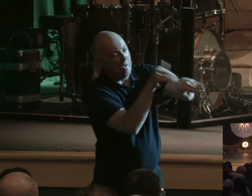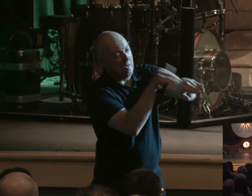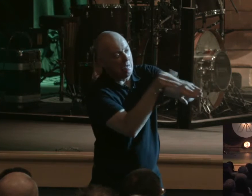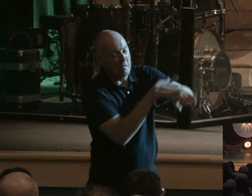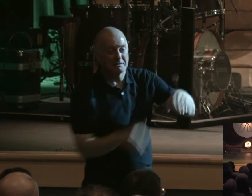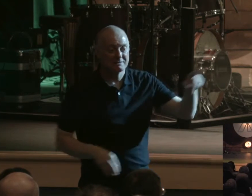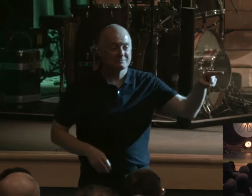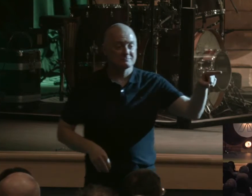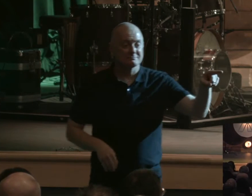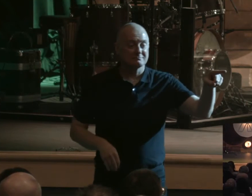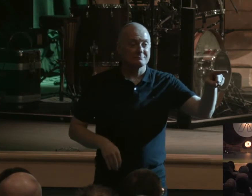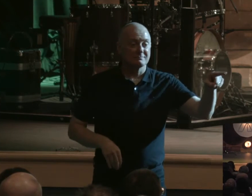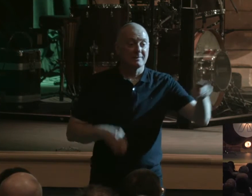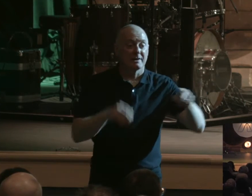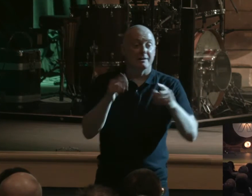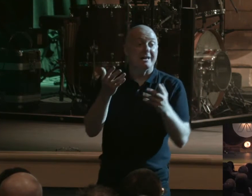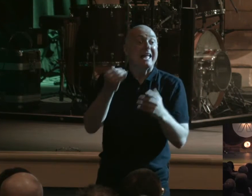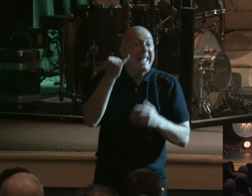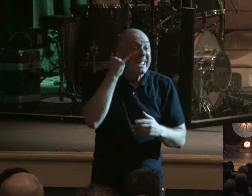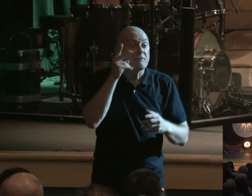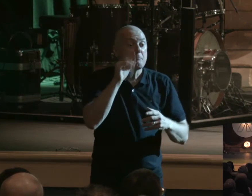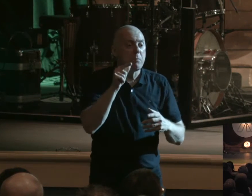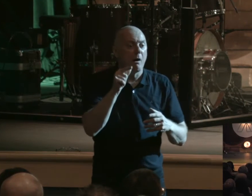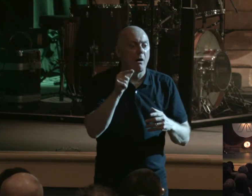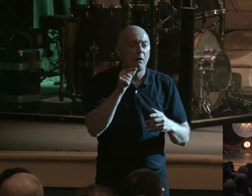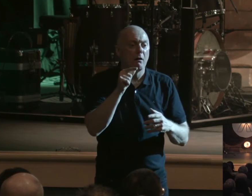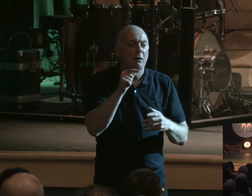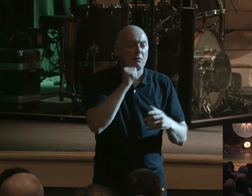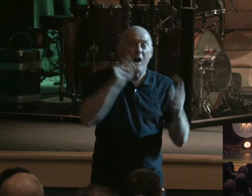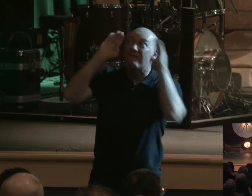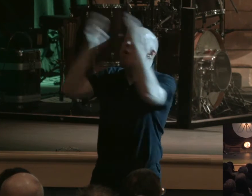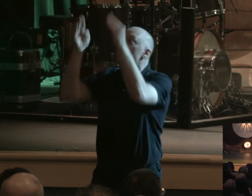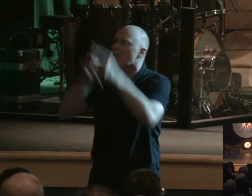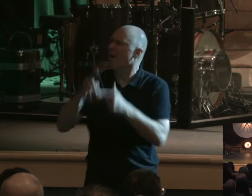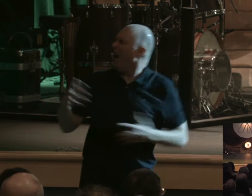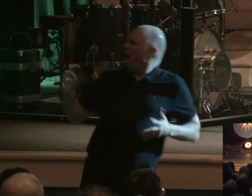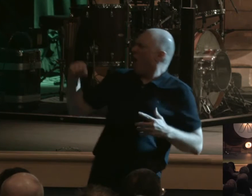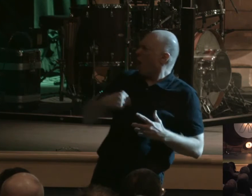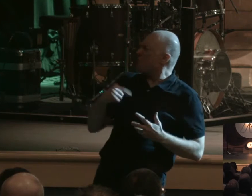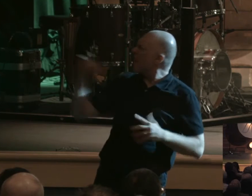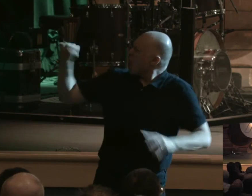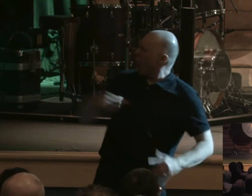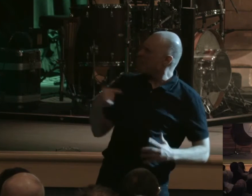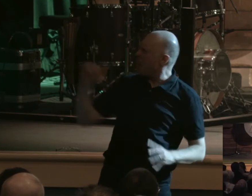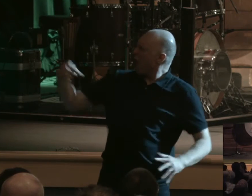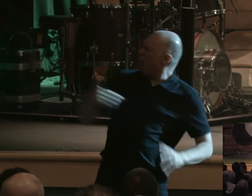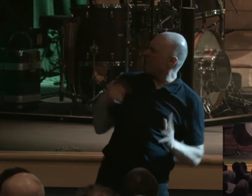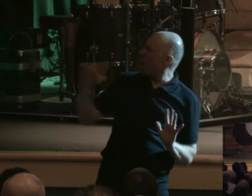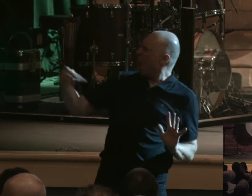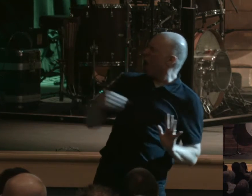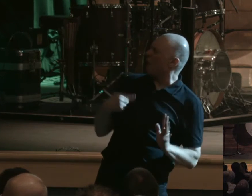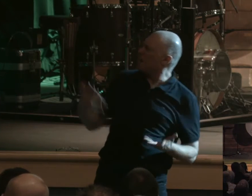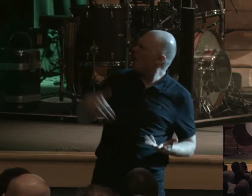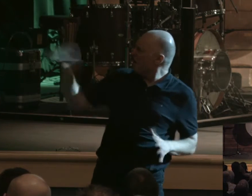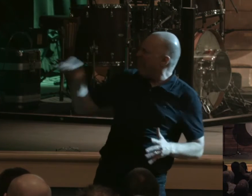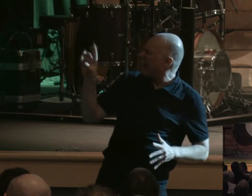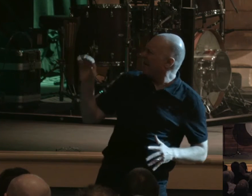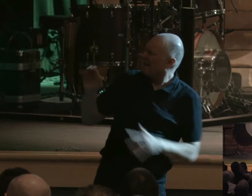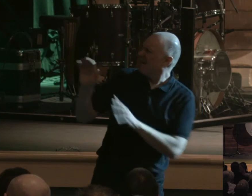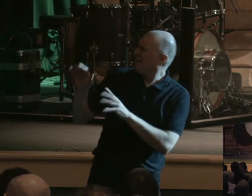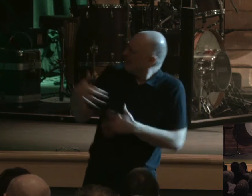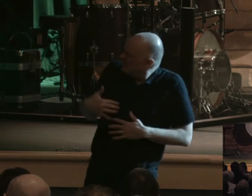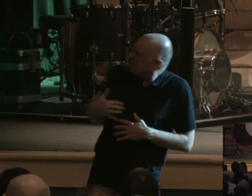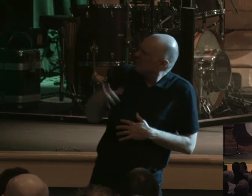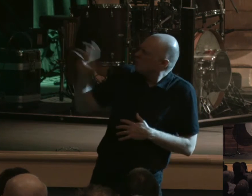not motivated on Christ, he will get distracted and say, hey, that hurts. Why are you doing that? That's not fair. You shouldn't do that to me. How dare you? I'm